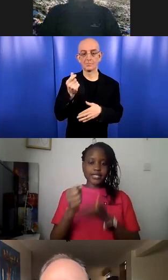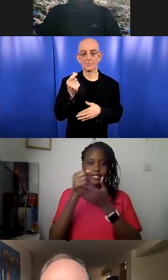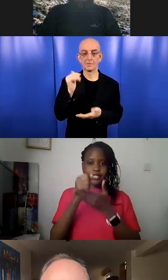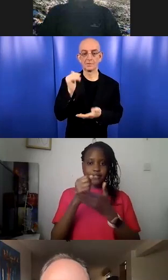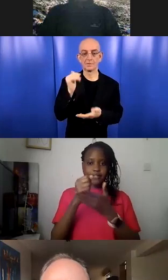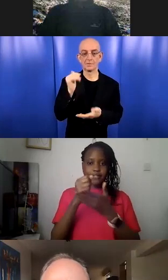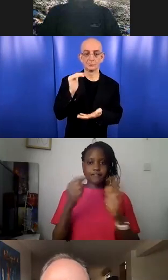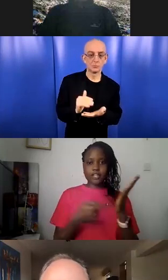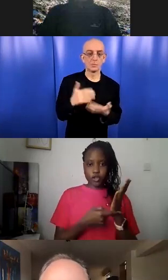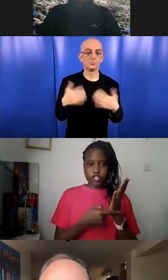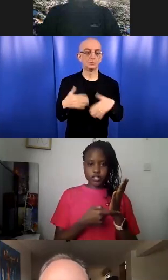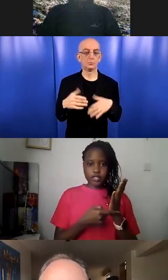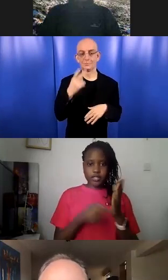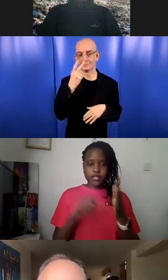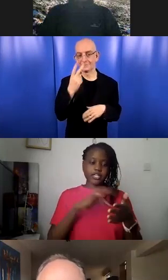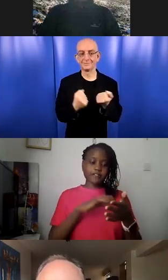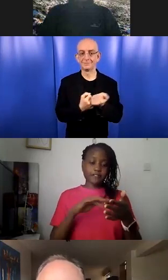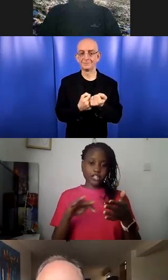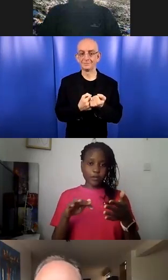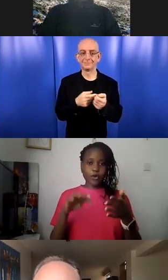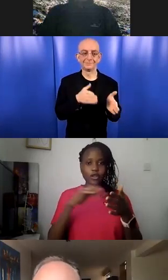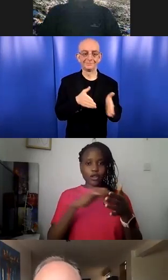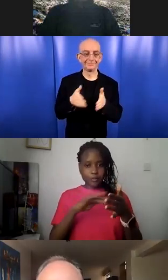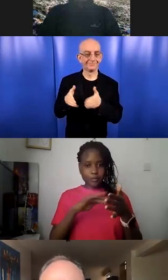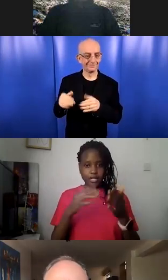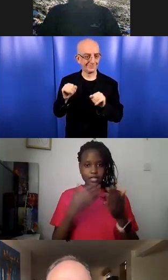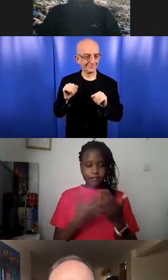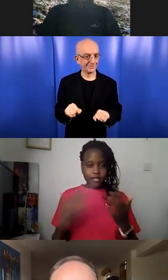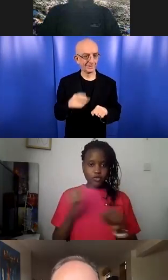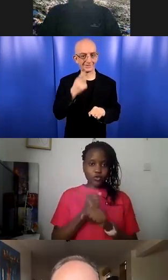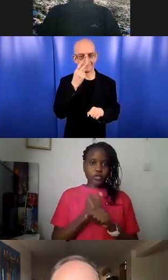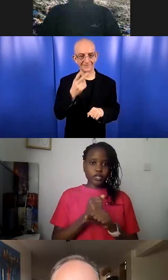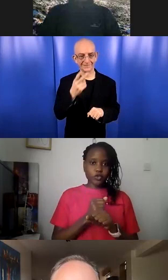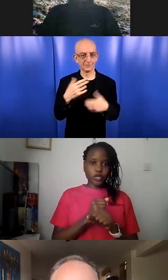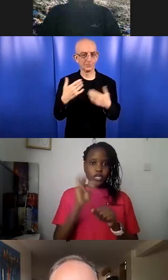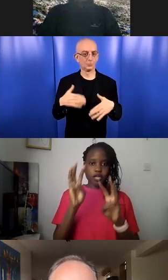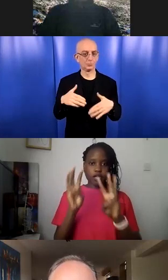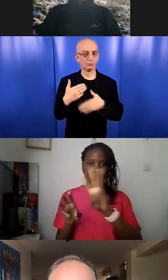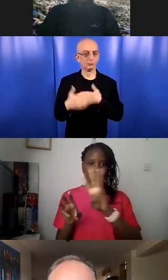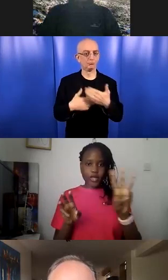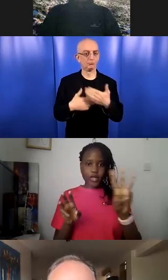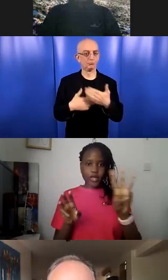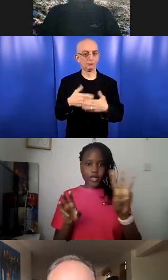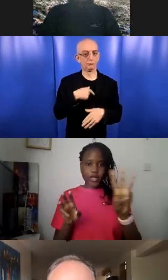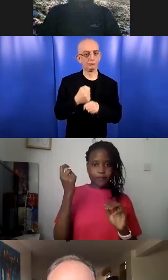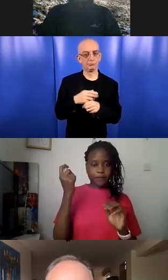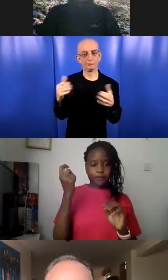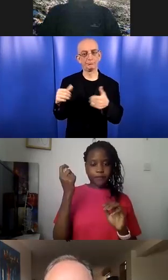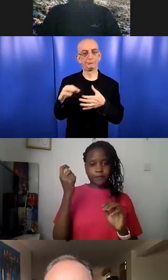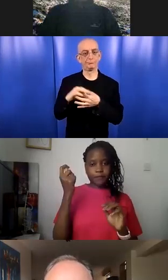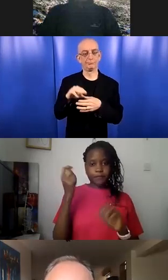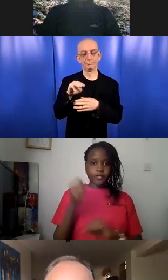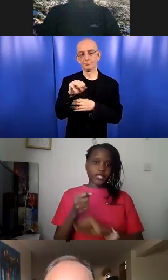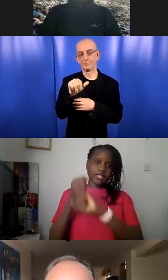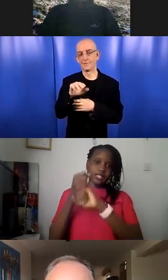of refreshable Braille devices that we've been doing with Marie and her team in Western Kenya, in